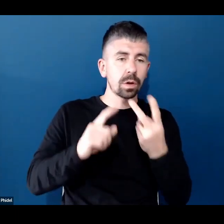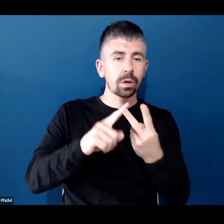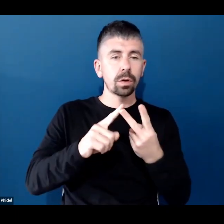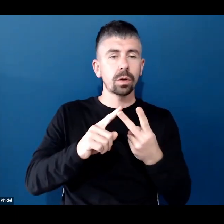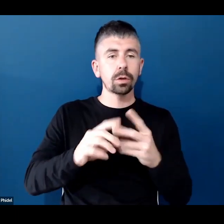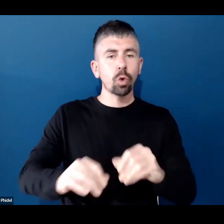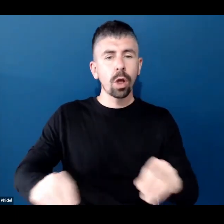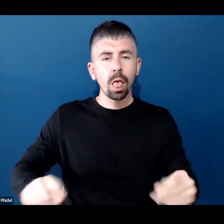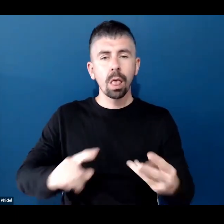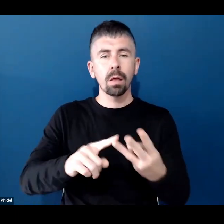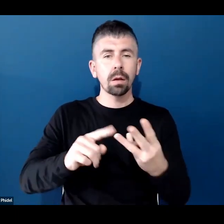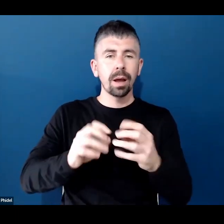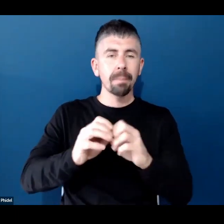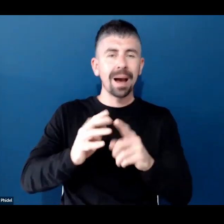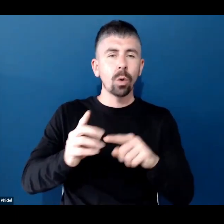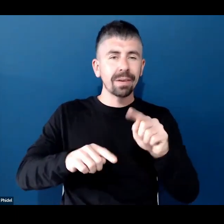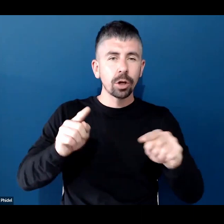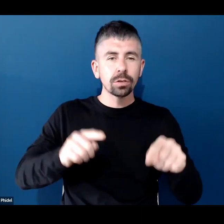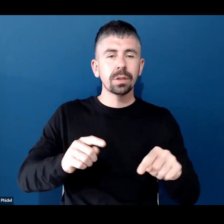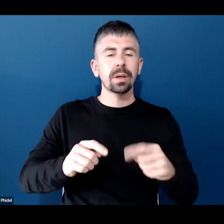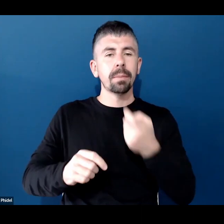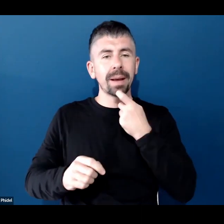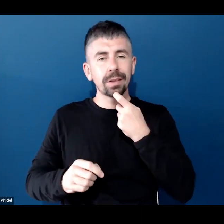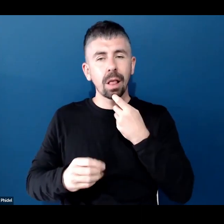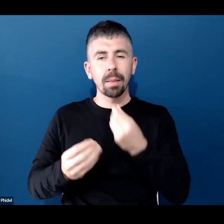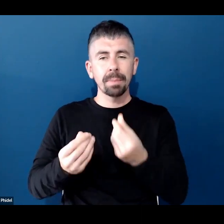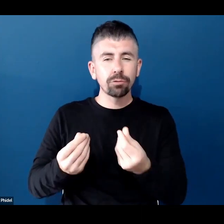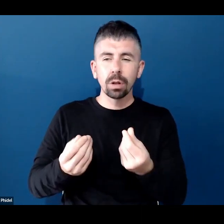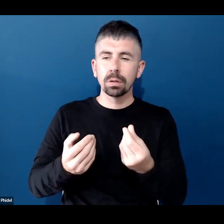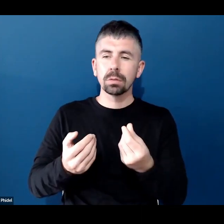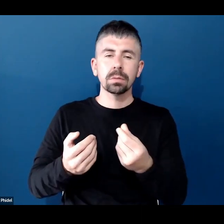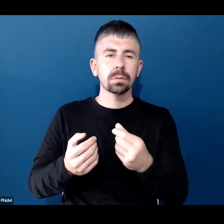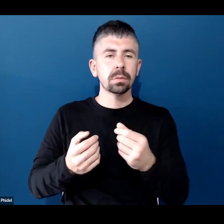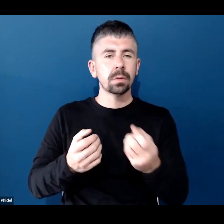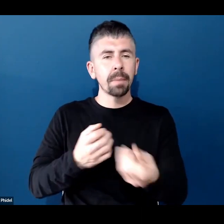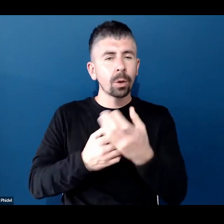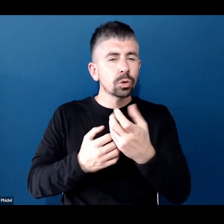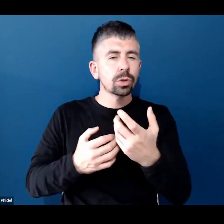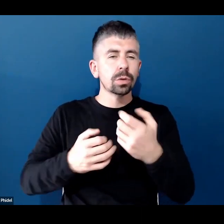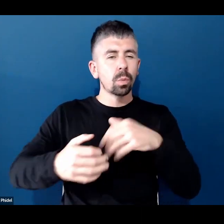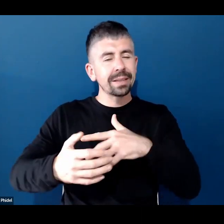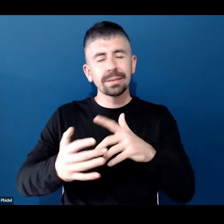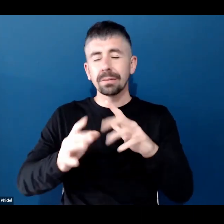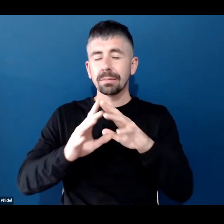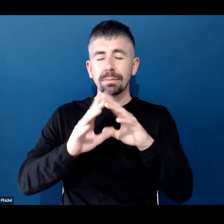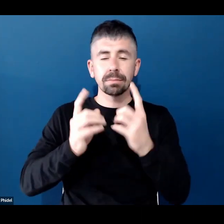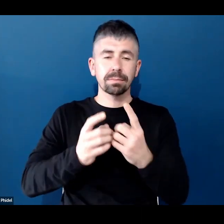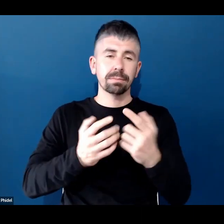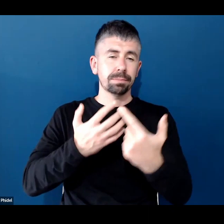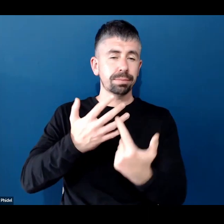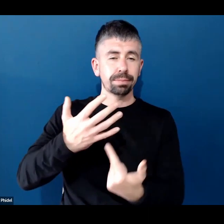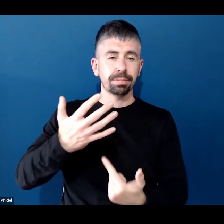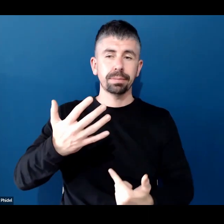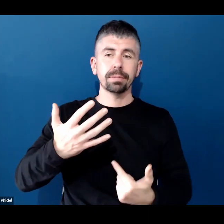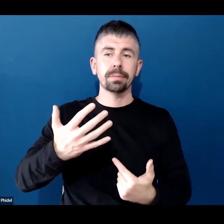soil, biodiversity, biomass, metals, minerals, all kind of pollution and waste and e-waste and, acidification of oceans